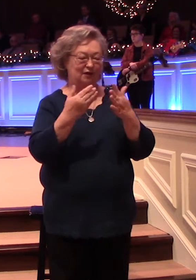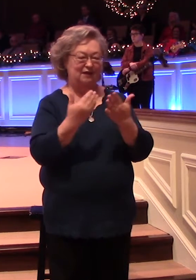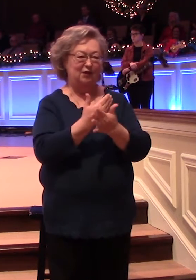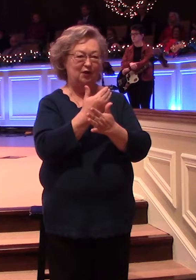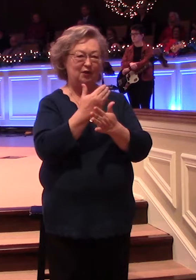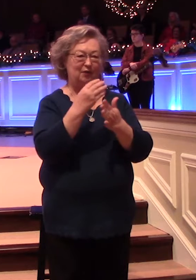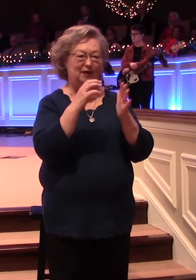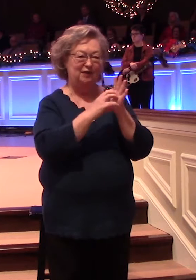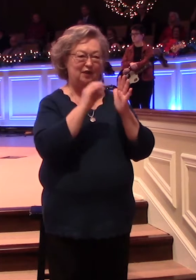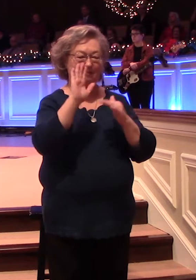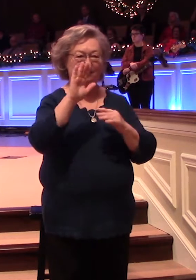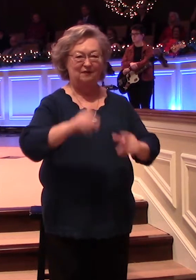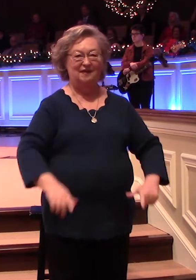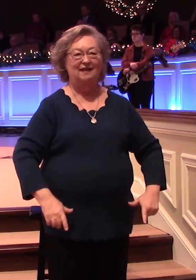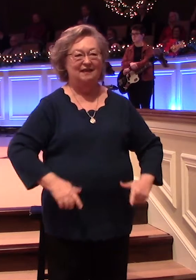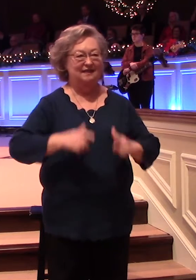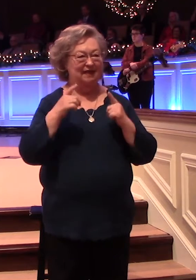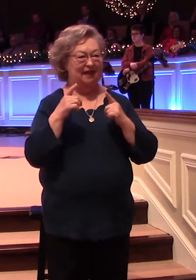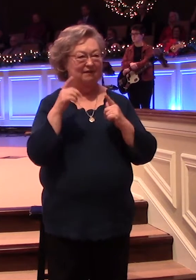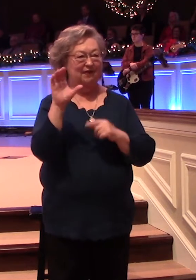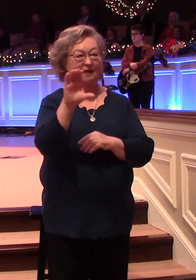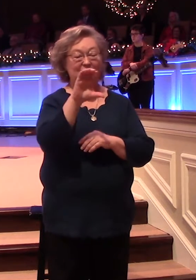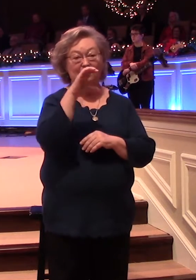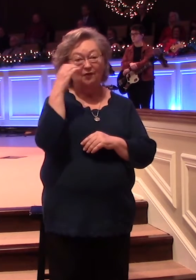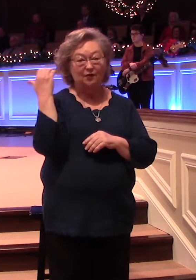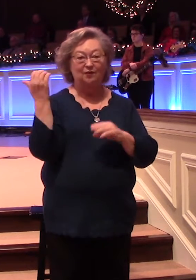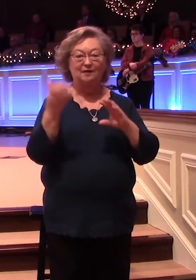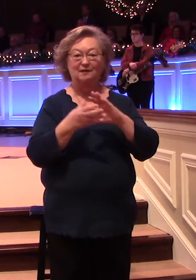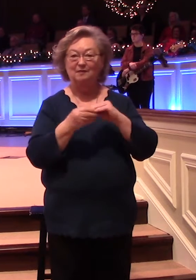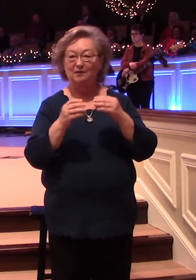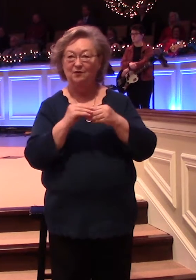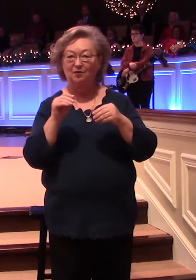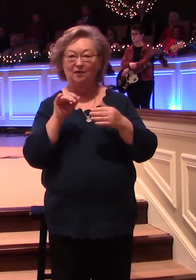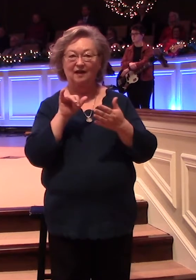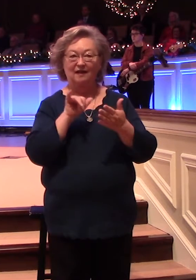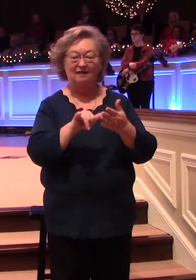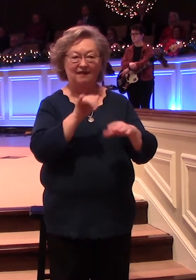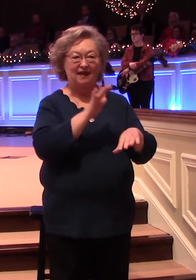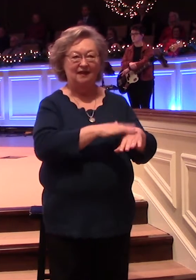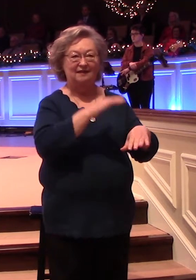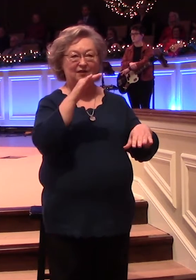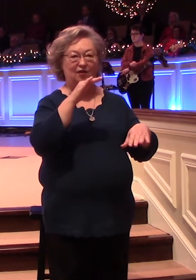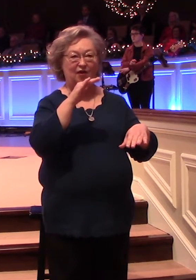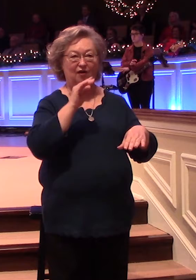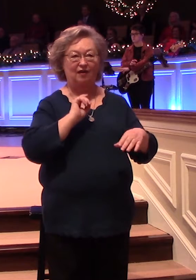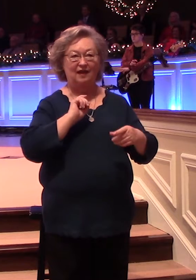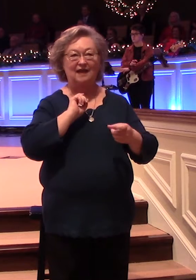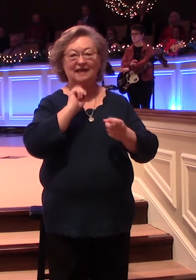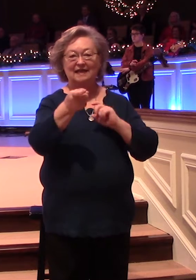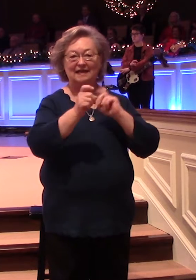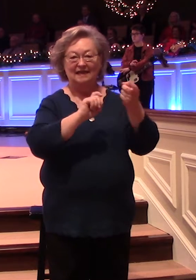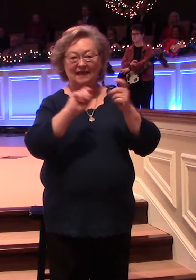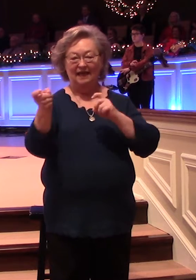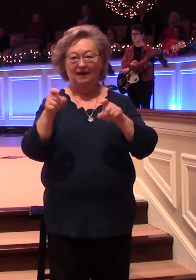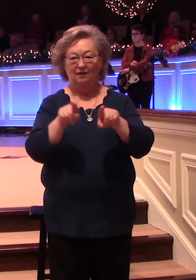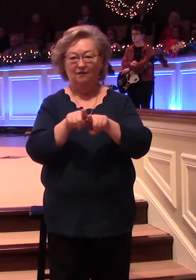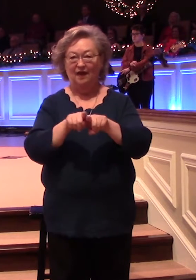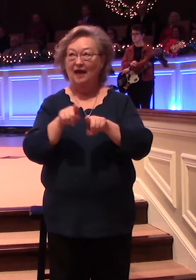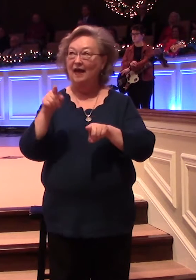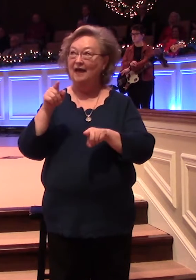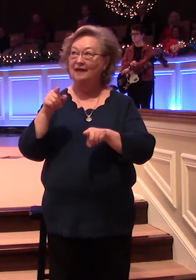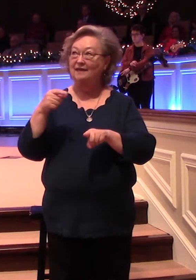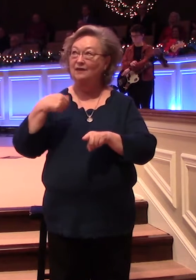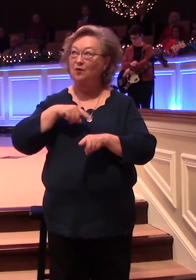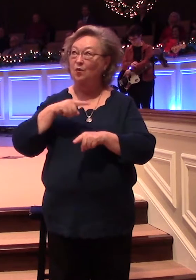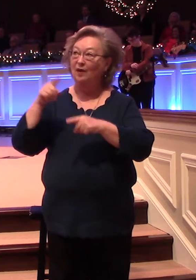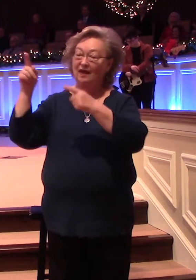Christmas story is the call to give as we have been given. And so the song